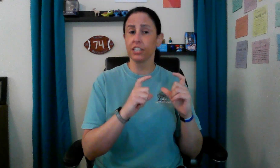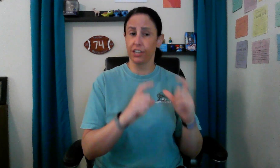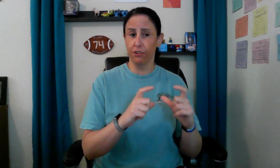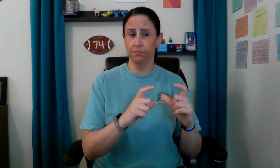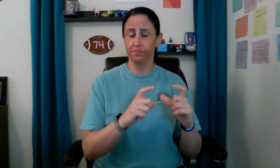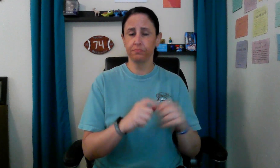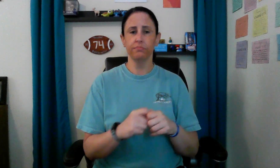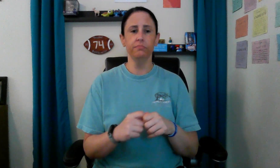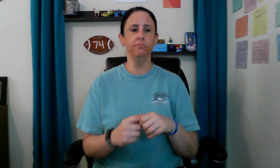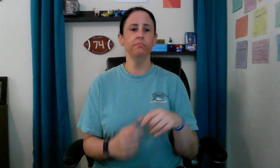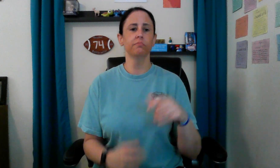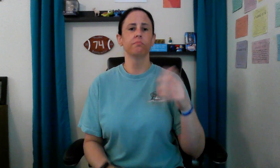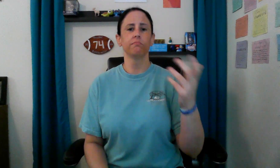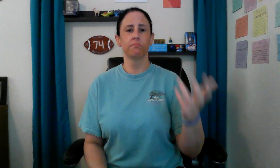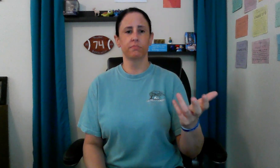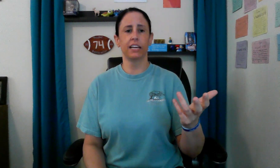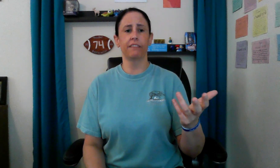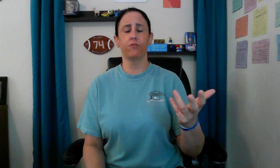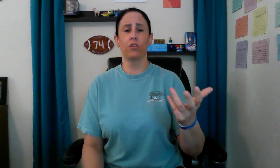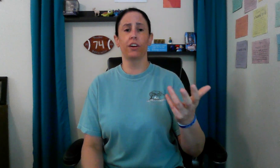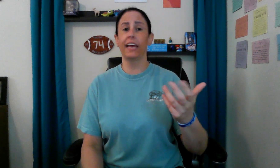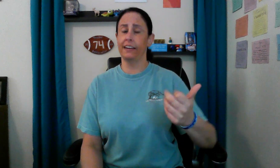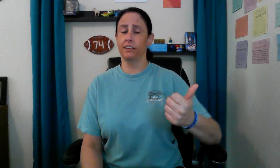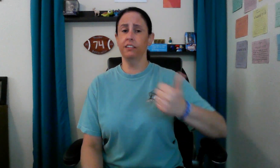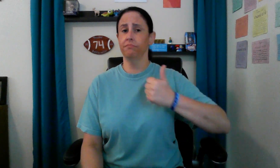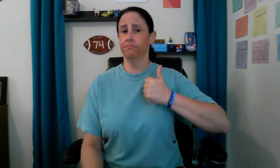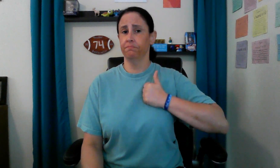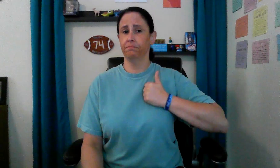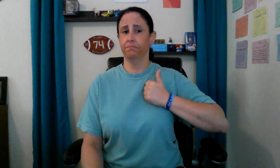to know. Sign for Canada,